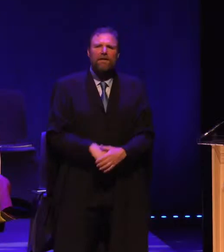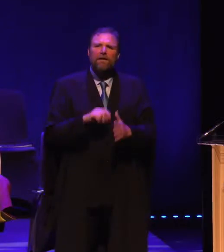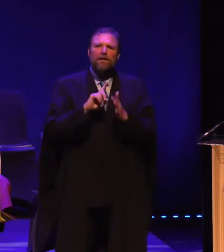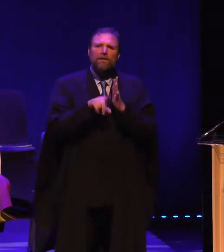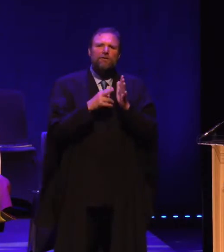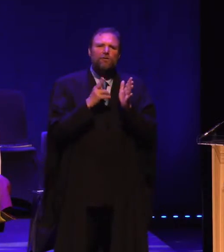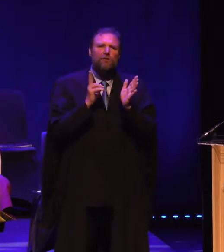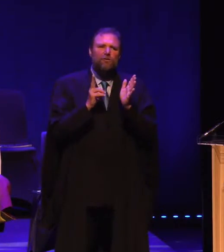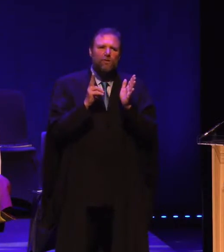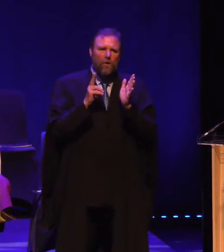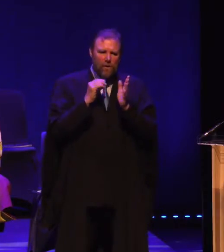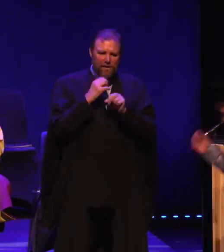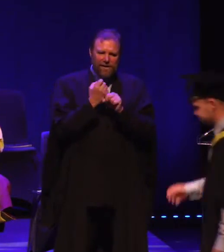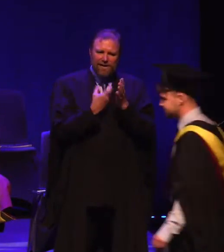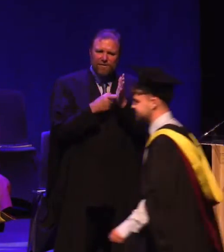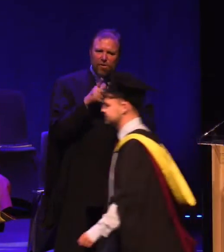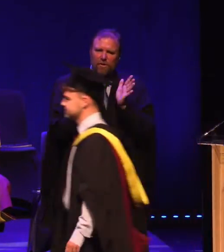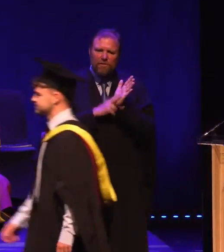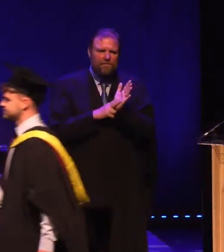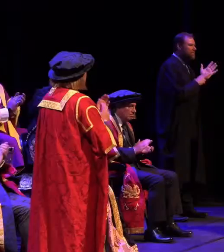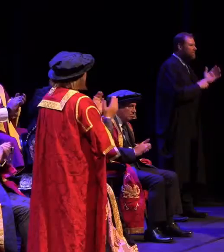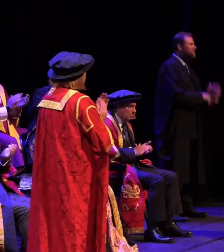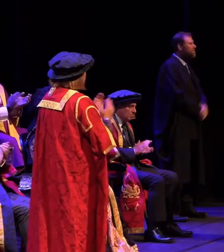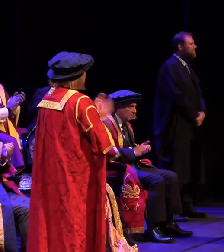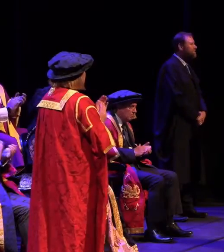Joe Gasson.